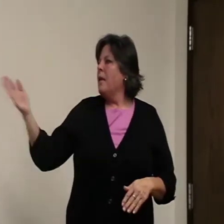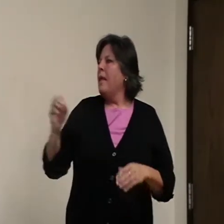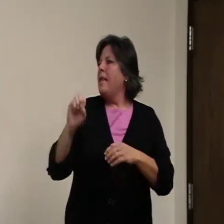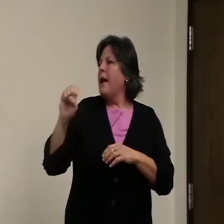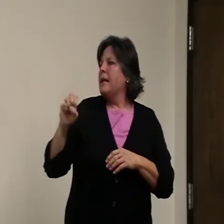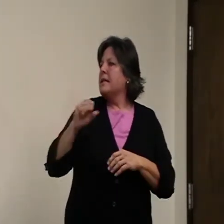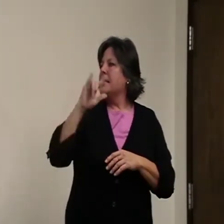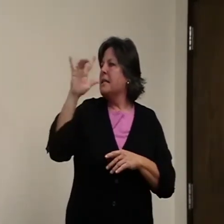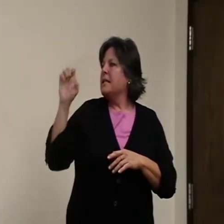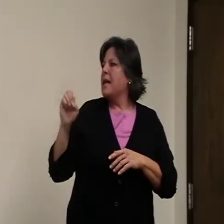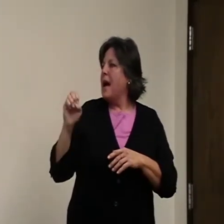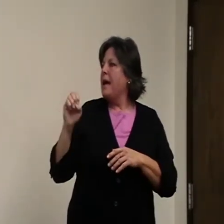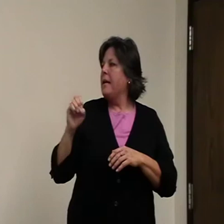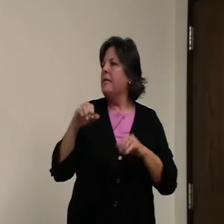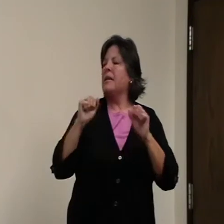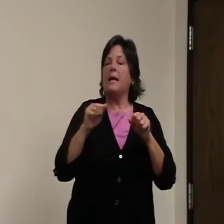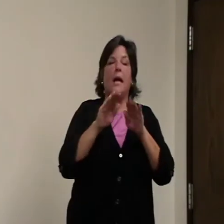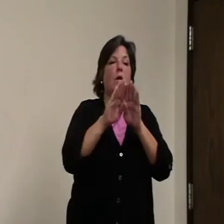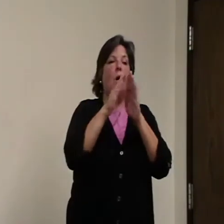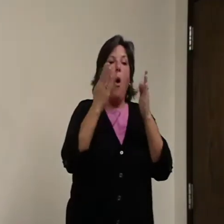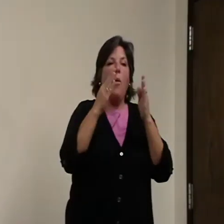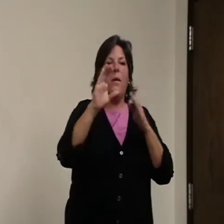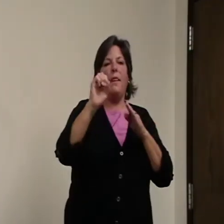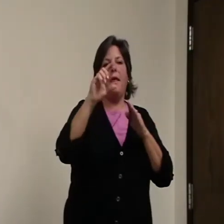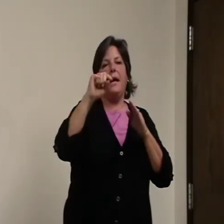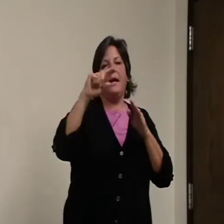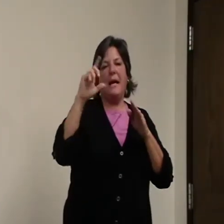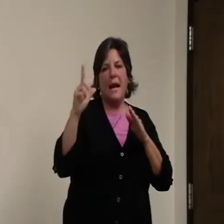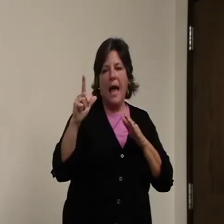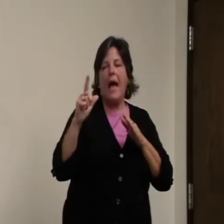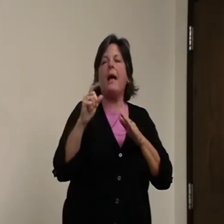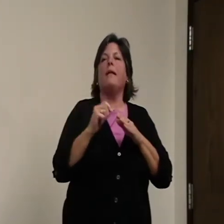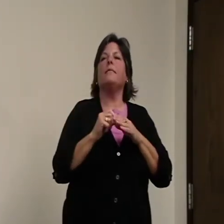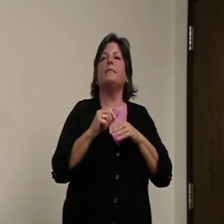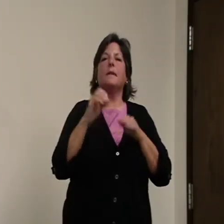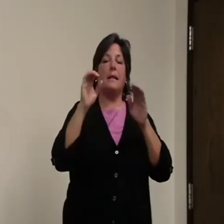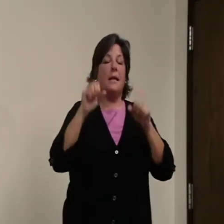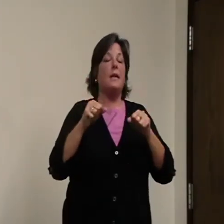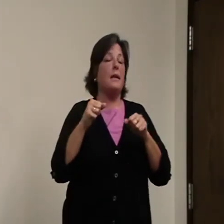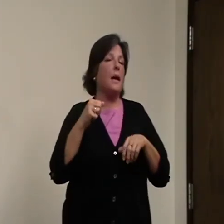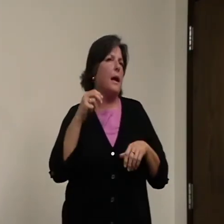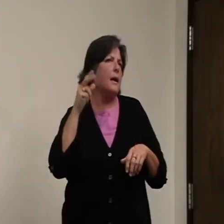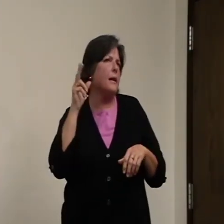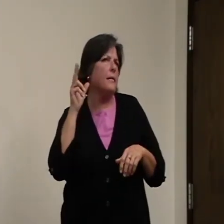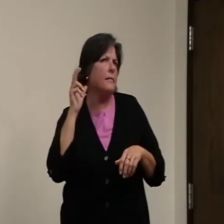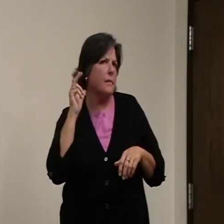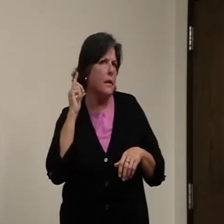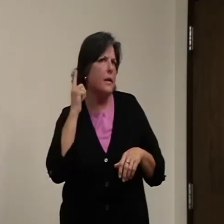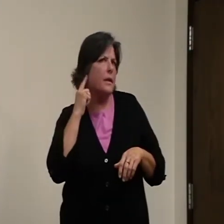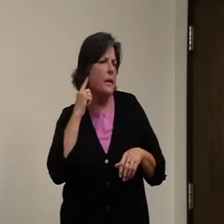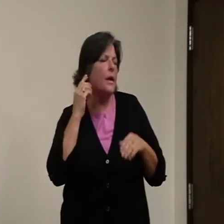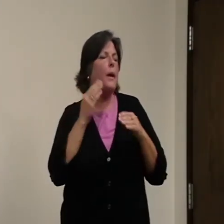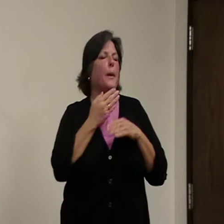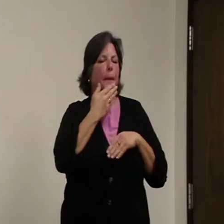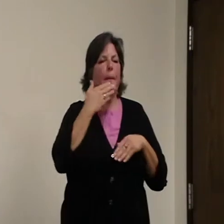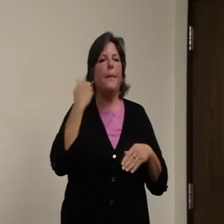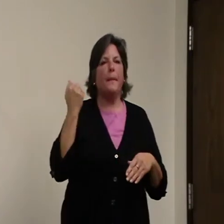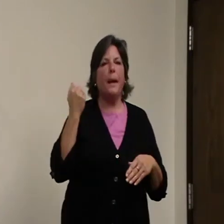say probably 60 to 75% of the people are getting this style